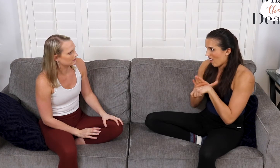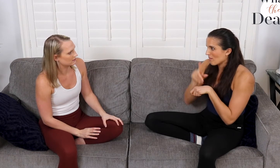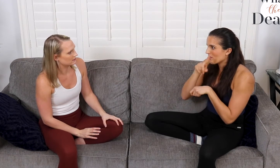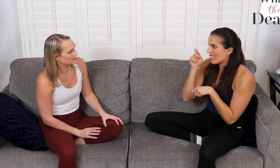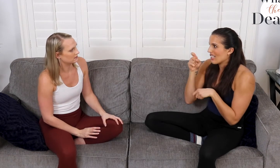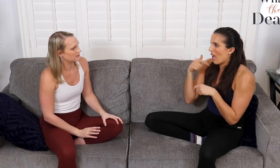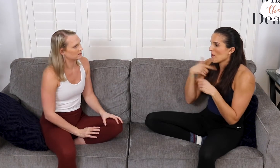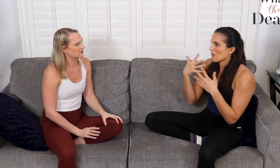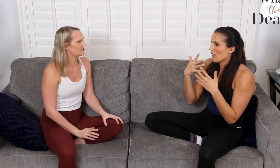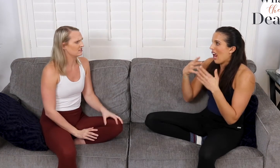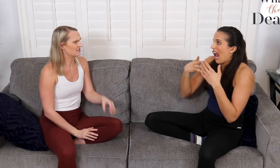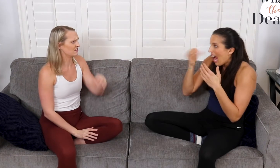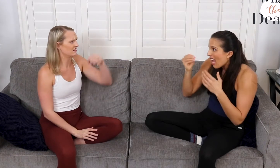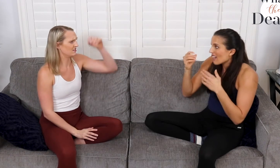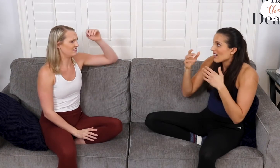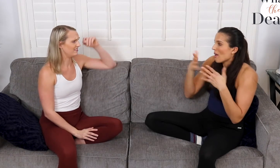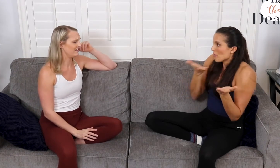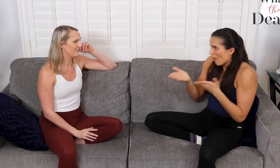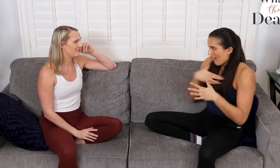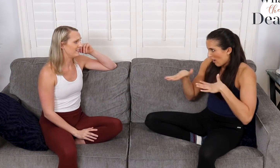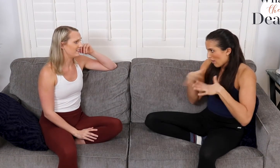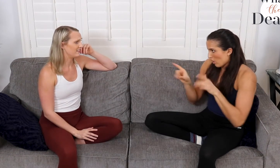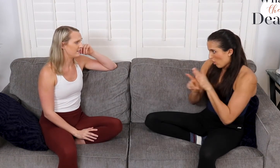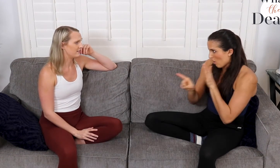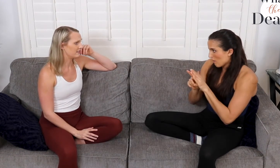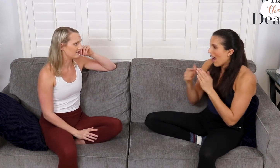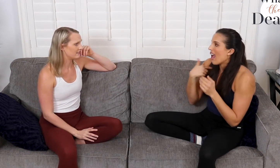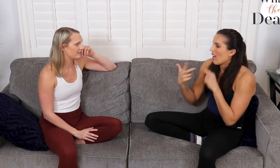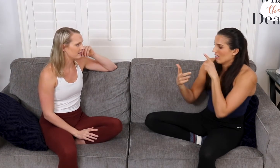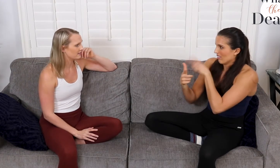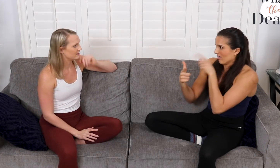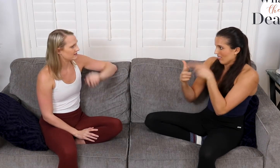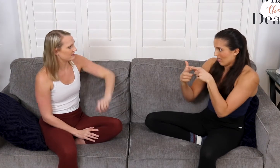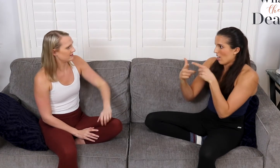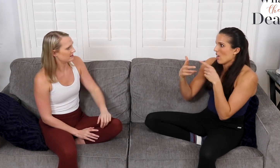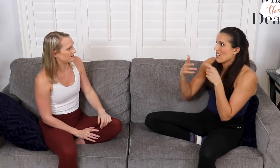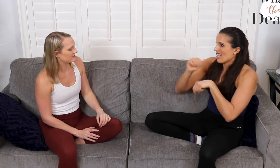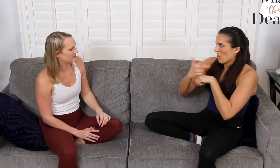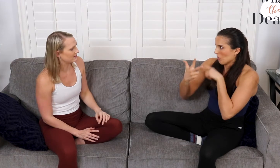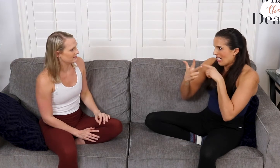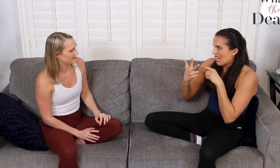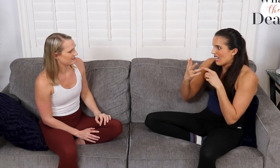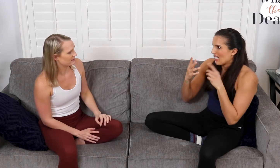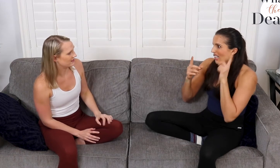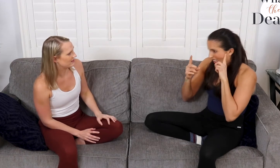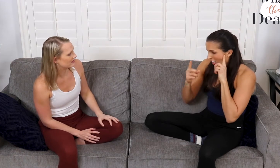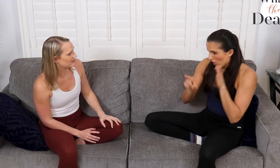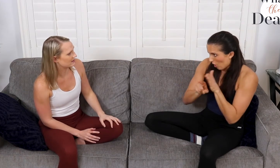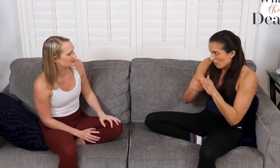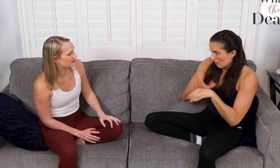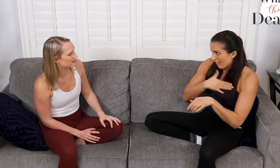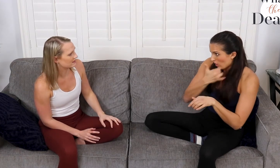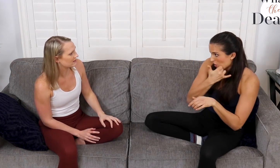don't have to grab all of your equipment and put it in our bag. You can just use your Apple Watch and you can set that vibration on there. But it's